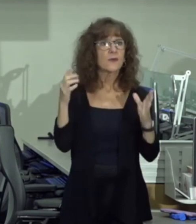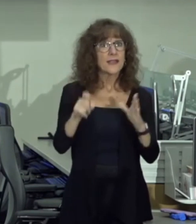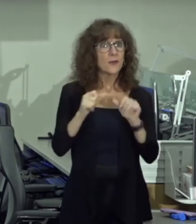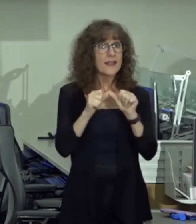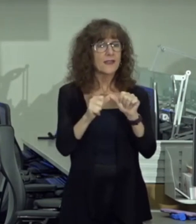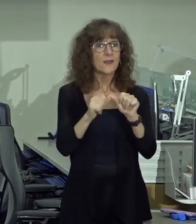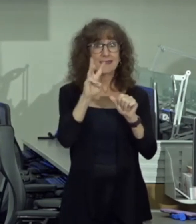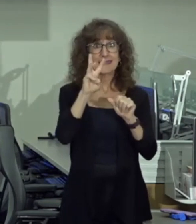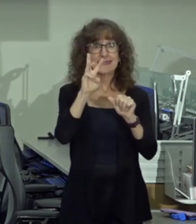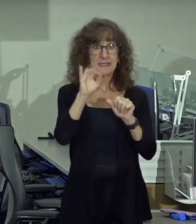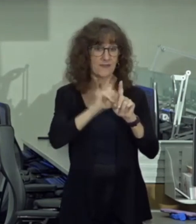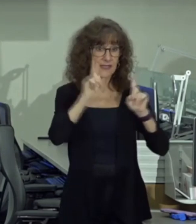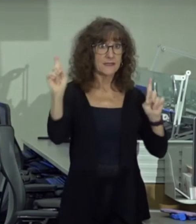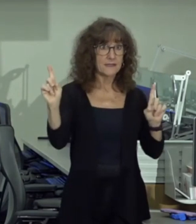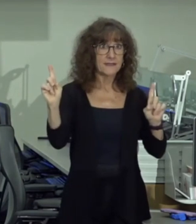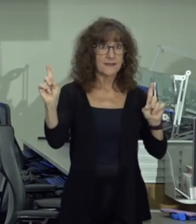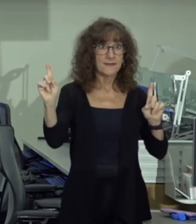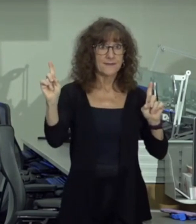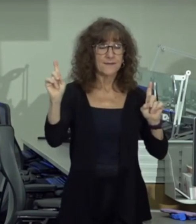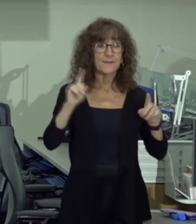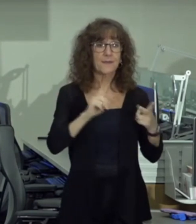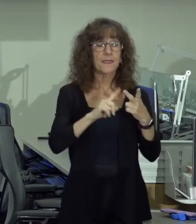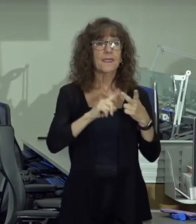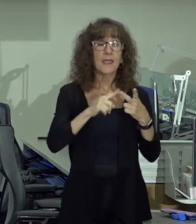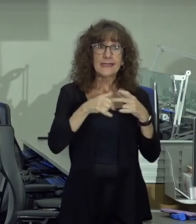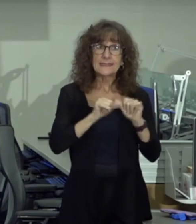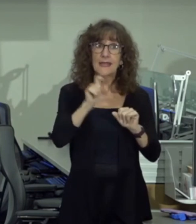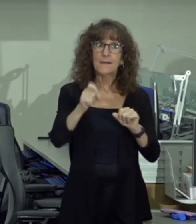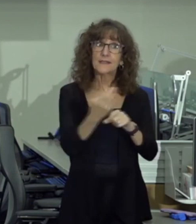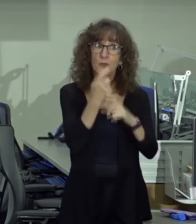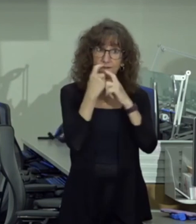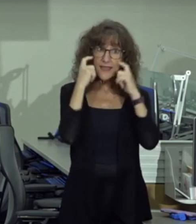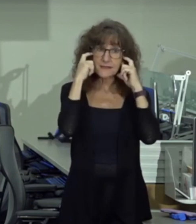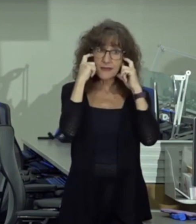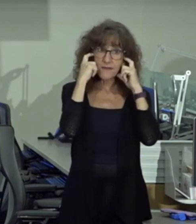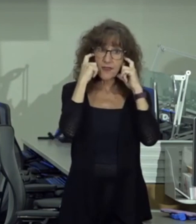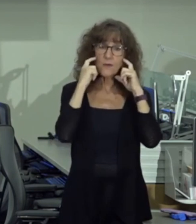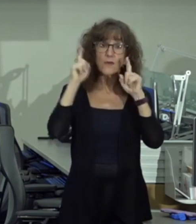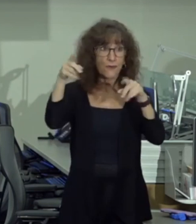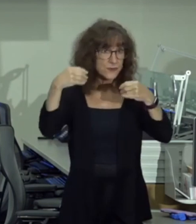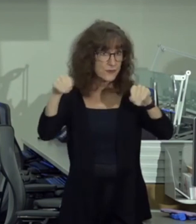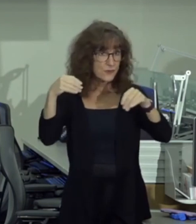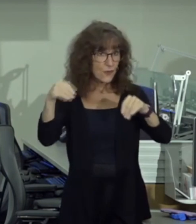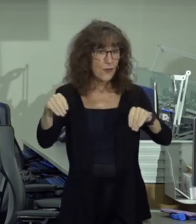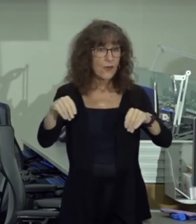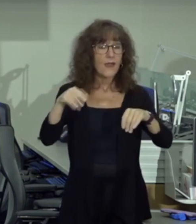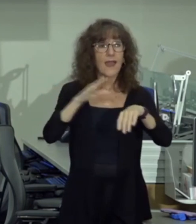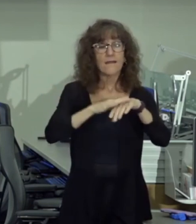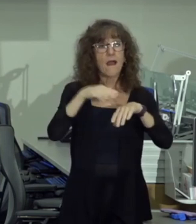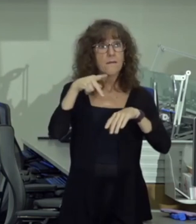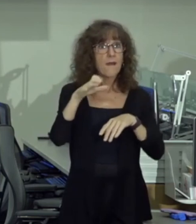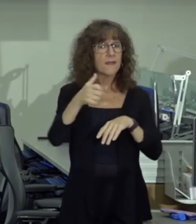stay 6 feet from each other in public. You still have to wear your face covering at the store and on public